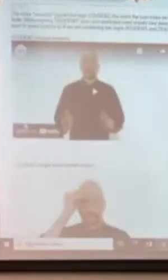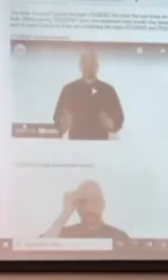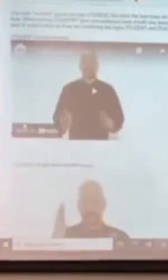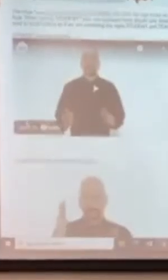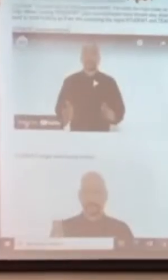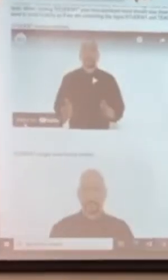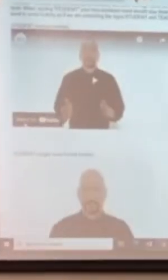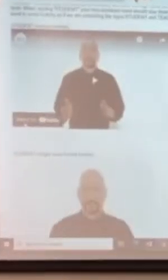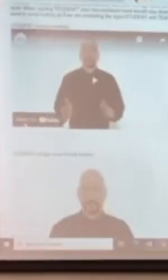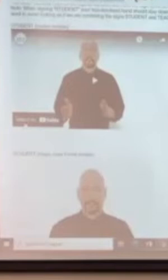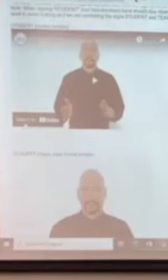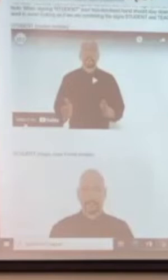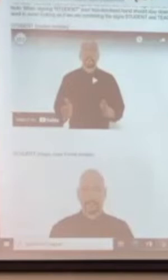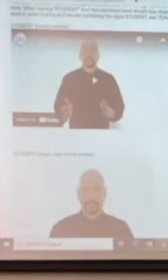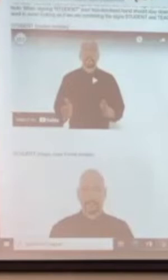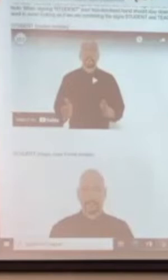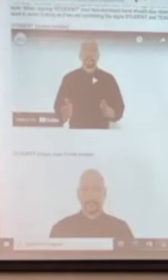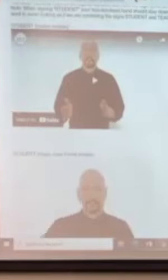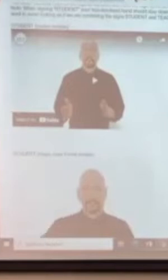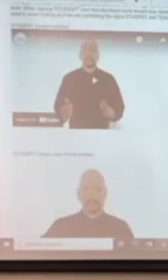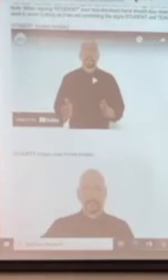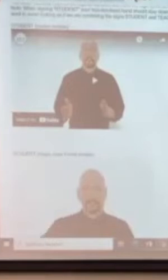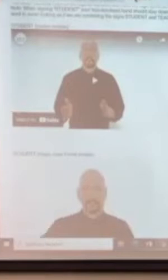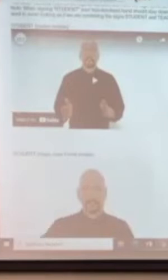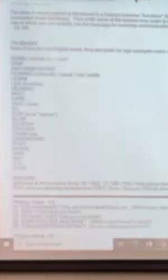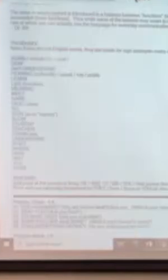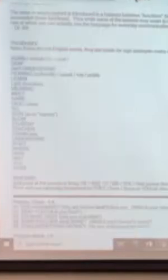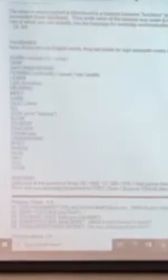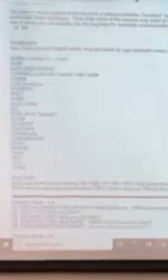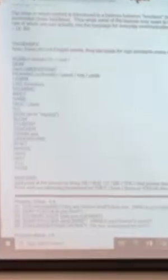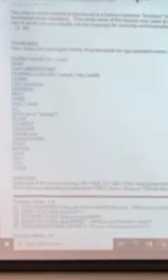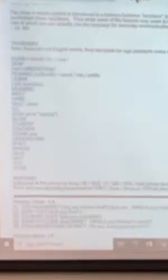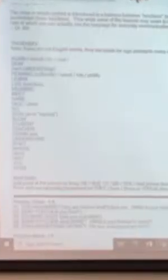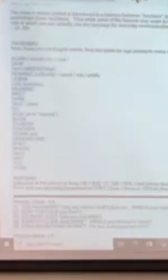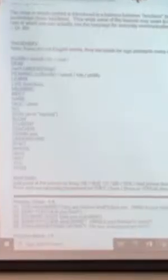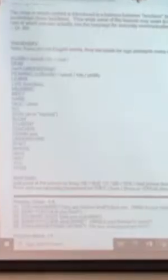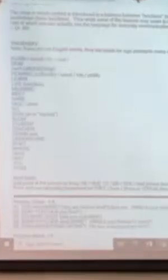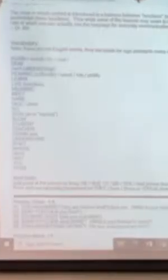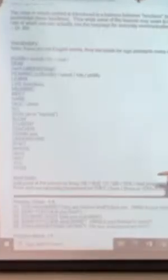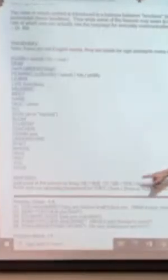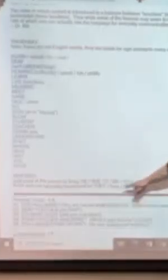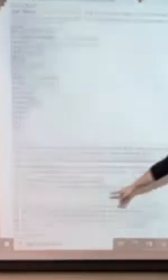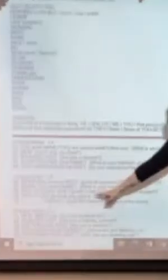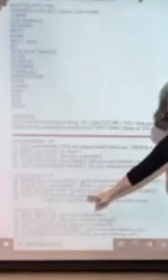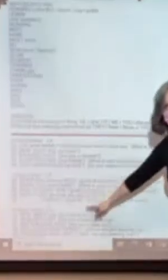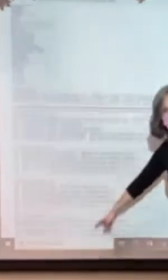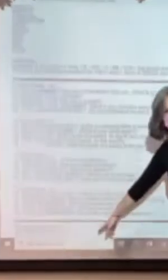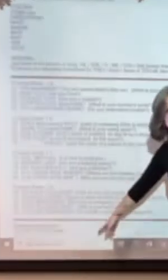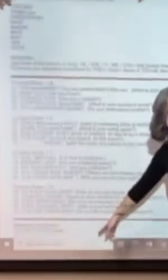There he is. So cool. And then if you scroll down, it gives you practicing, which is something